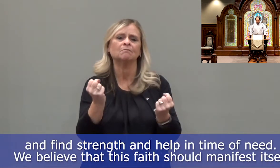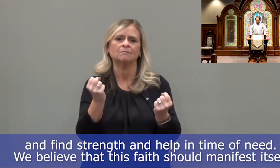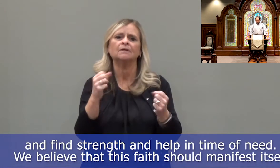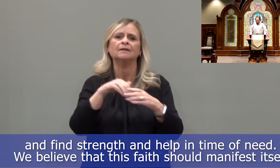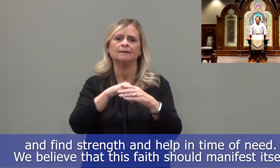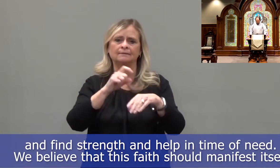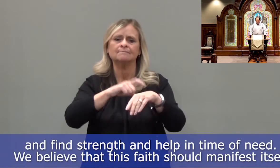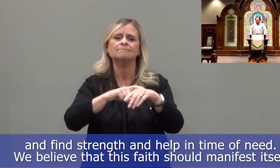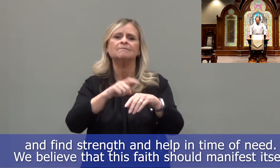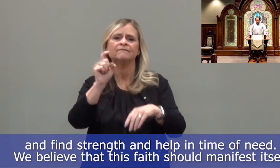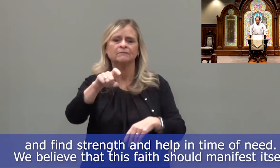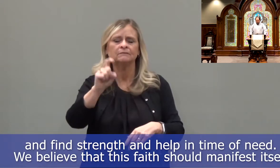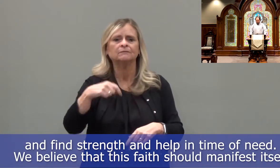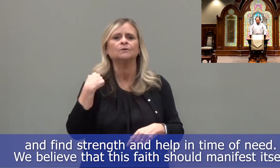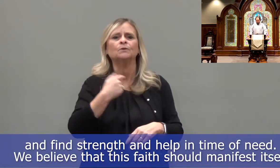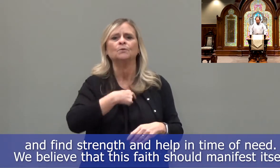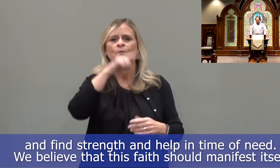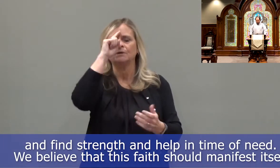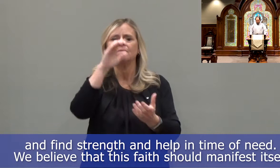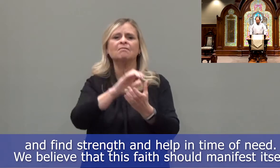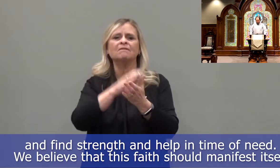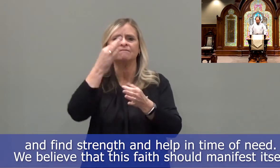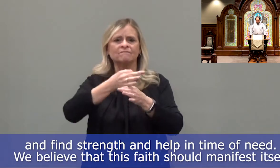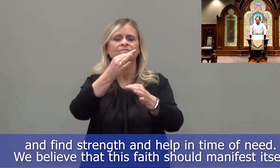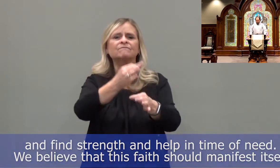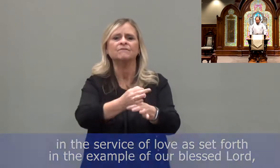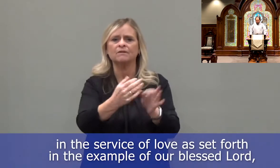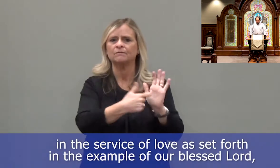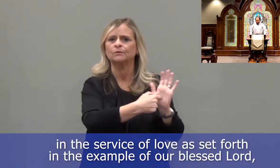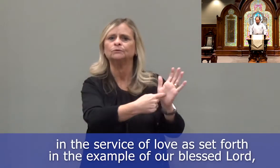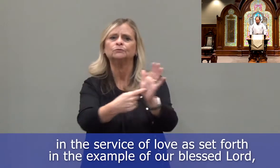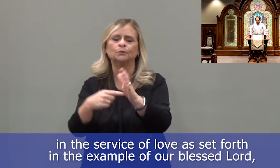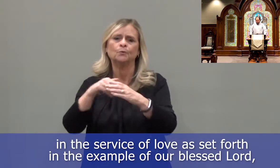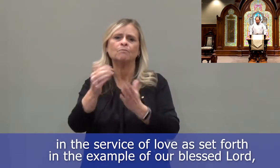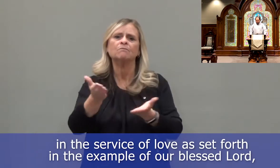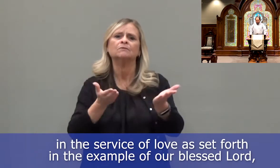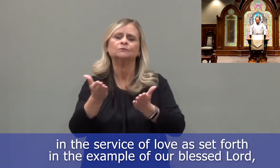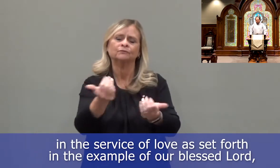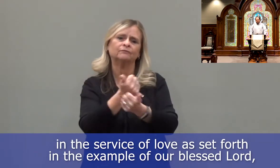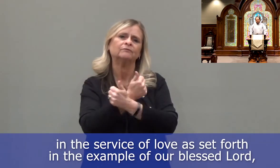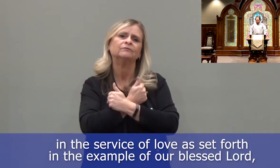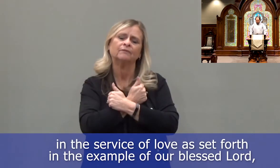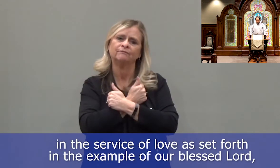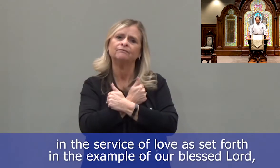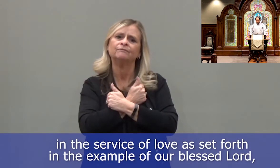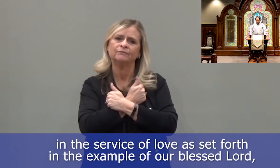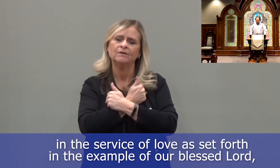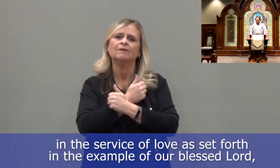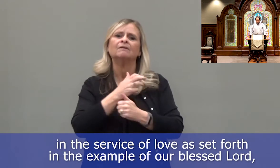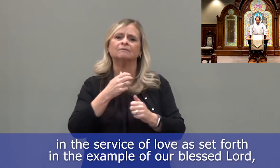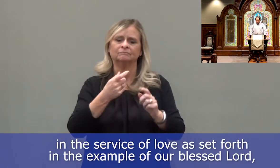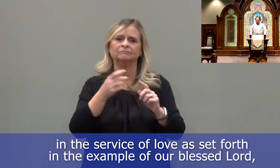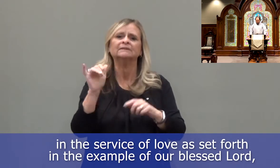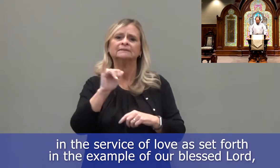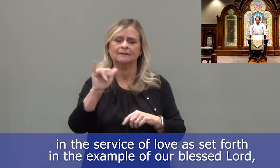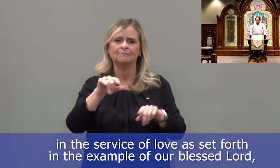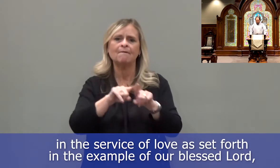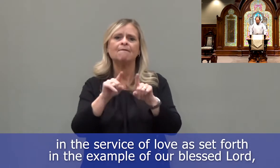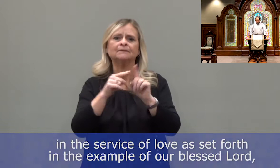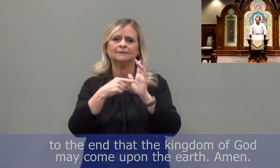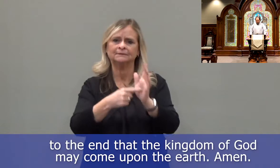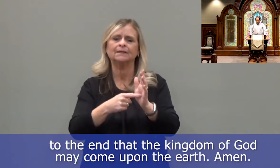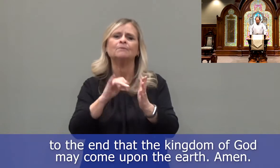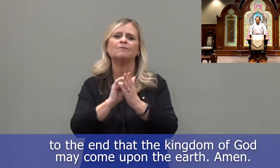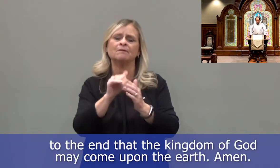need. We believe that this faith should manifest itself in the service of love, as set forth in the example of our blessed